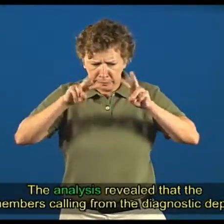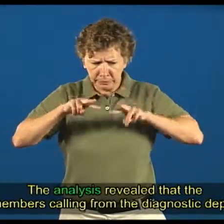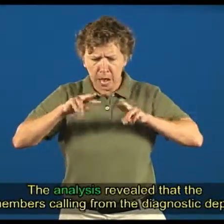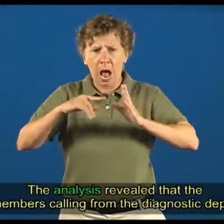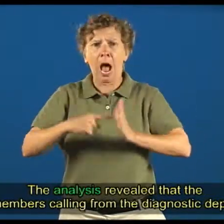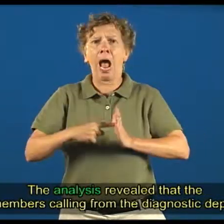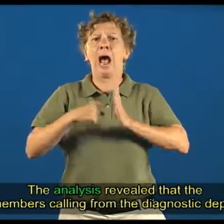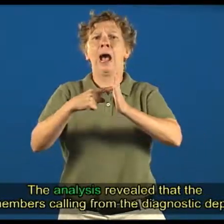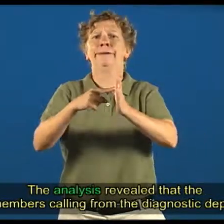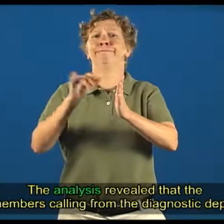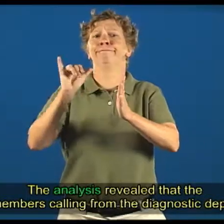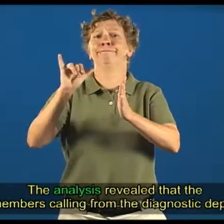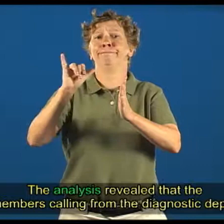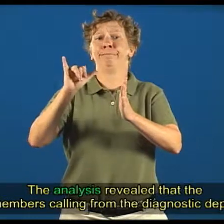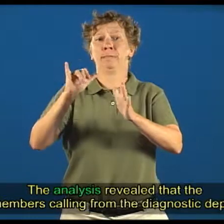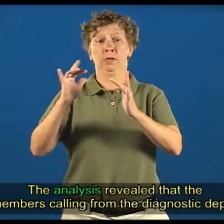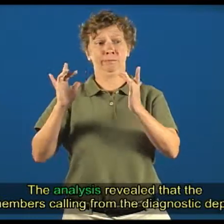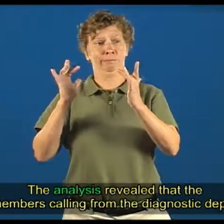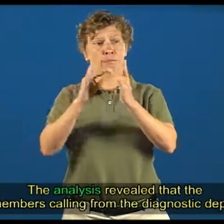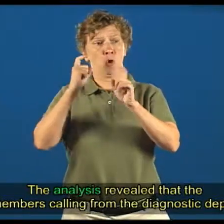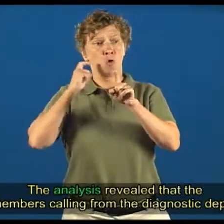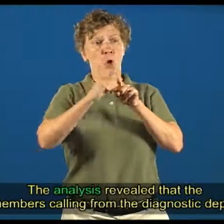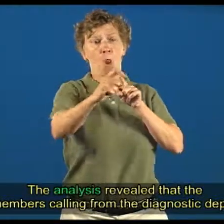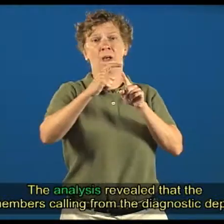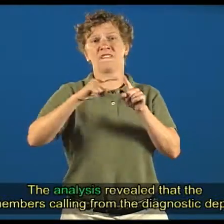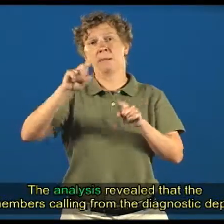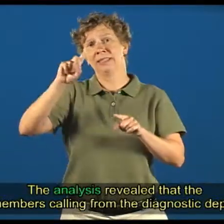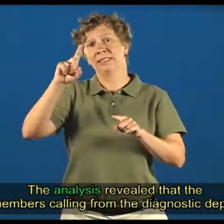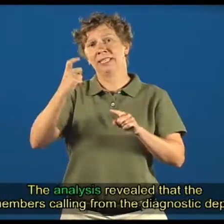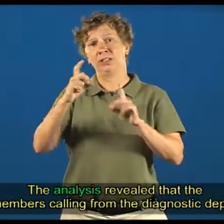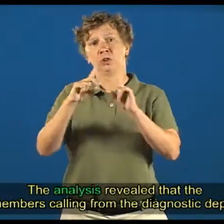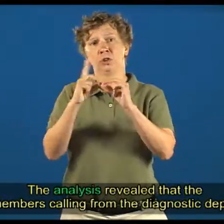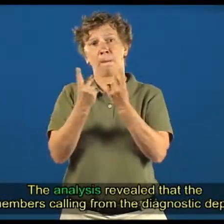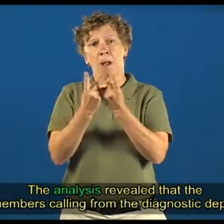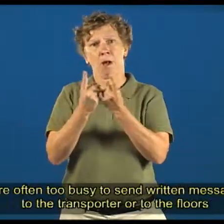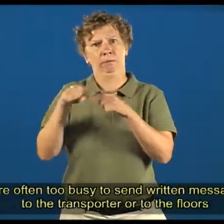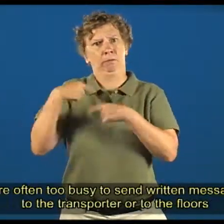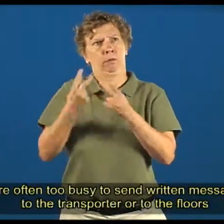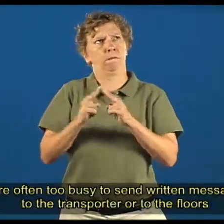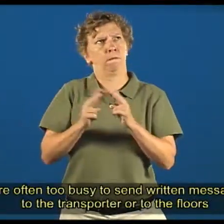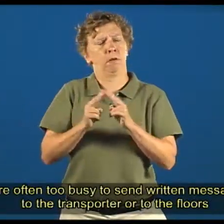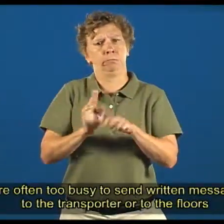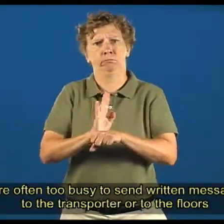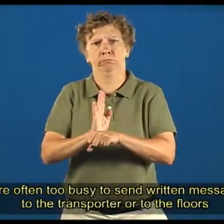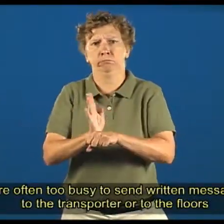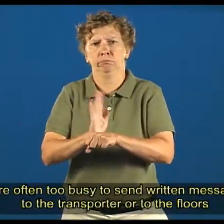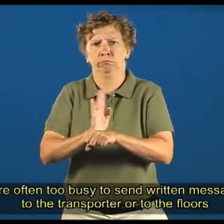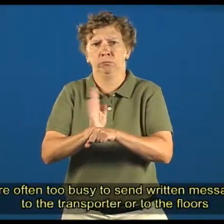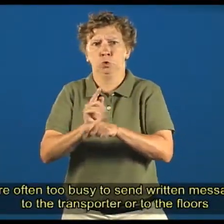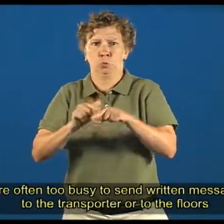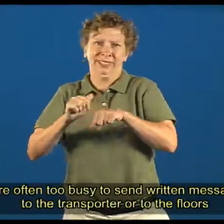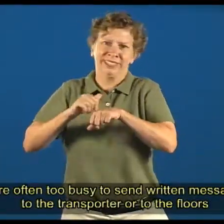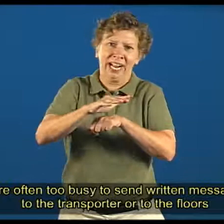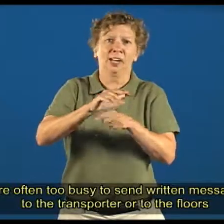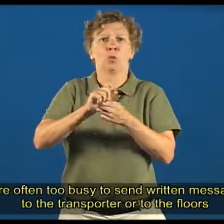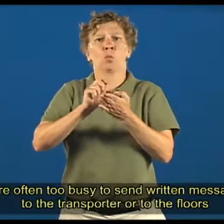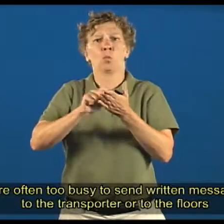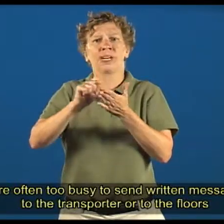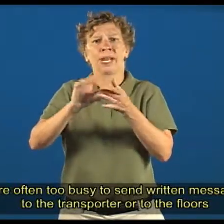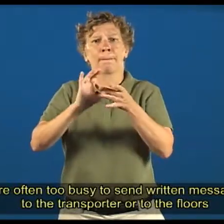the staff members calling from the diagnostic department were often too busy to send written messages to the